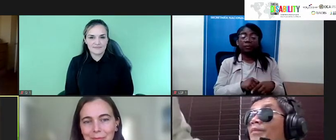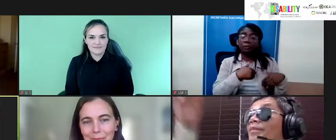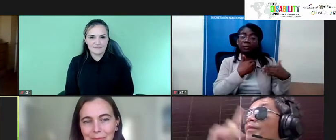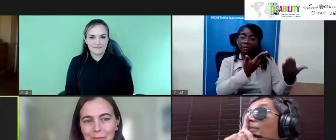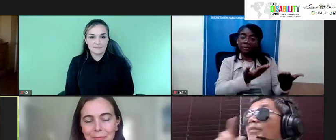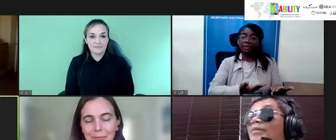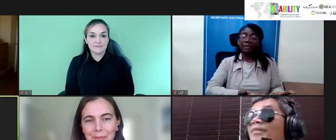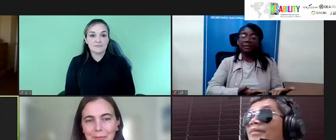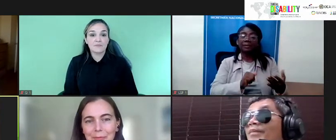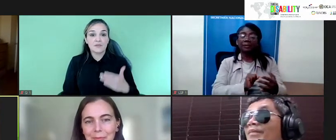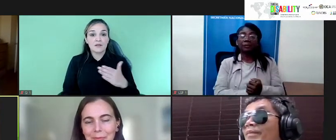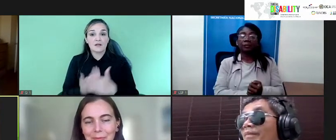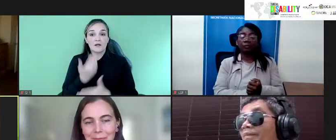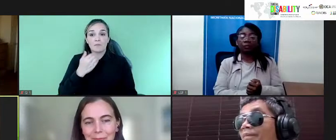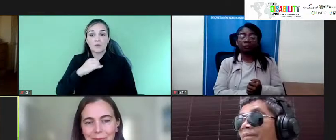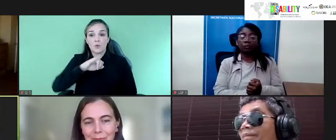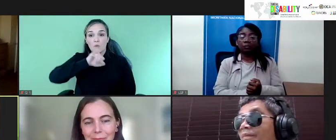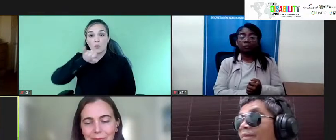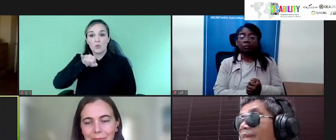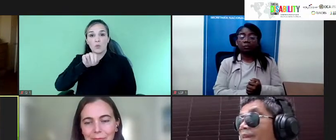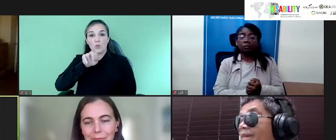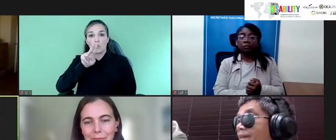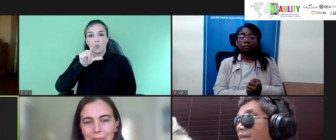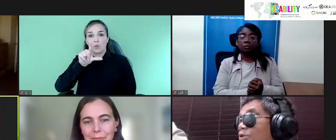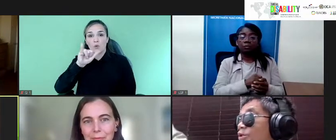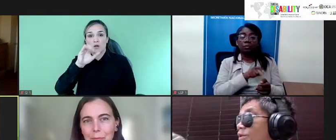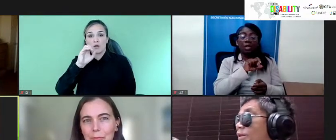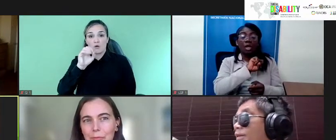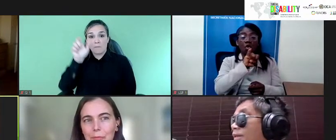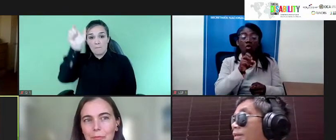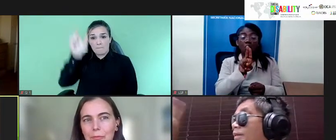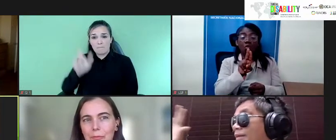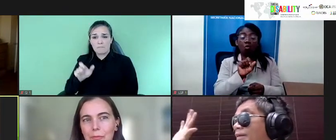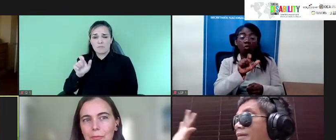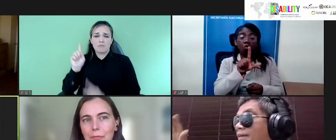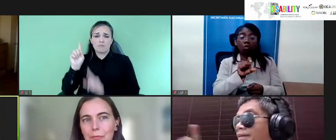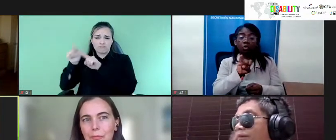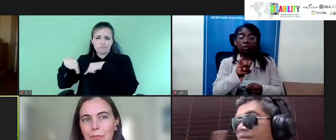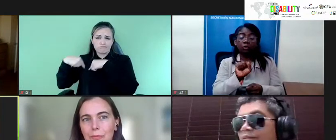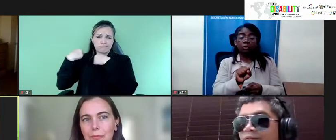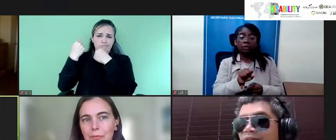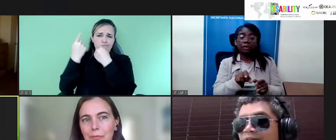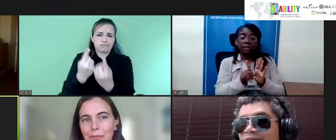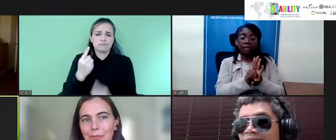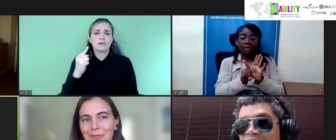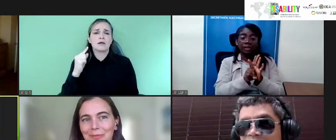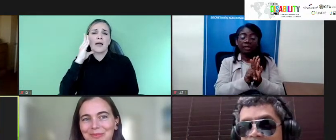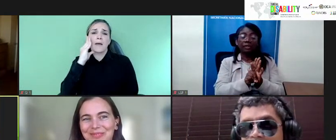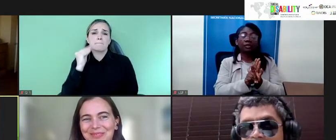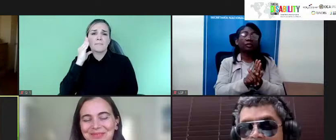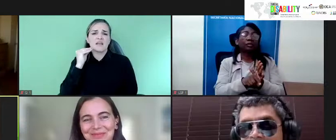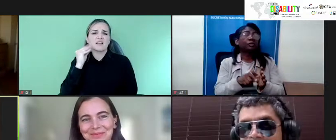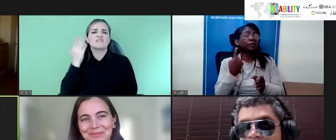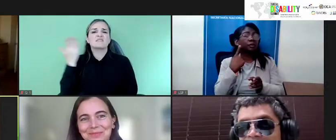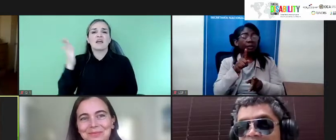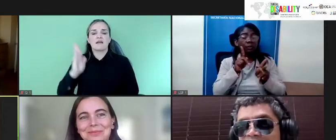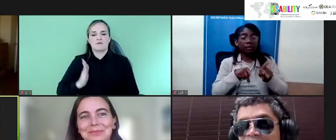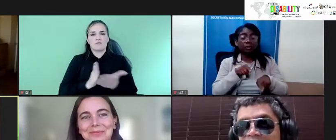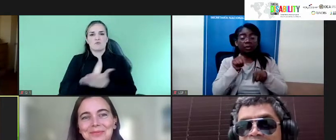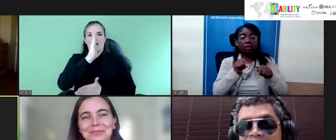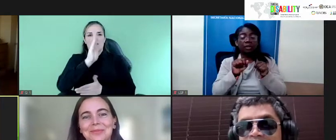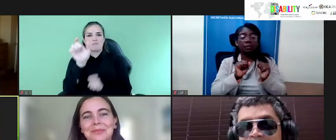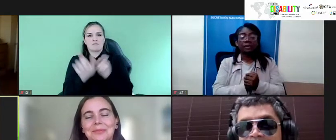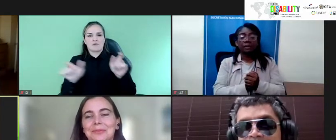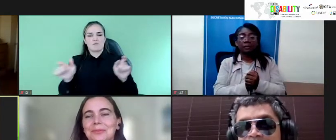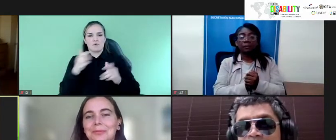to begin we are going to welcome julio cesar canisales with a great trajectory of